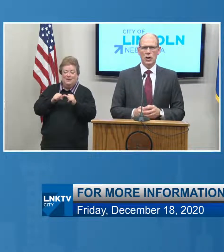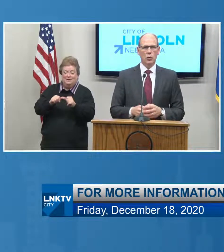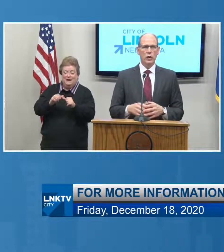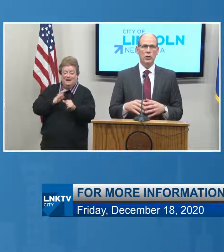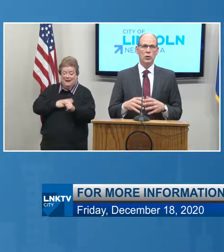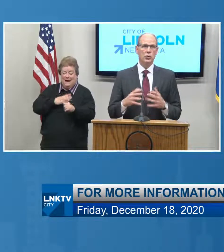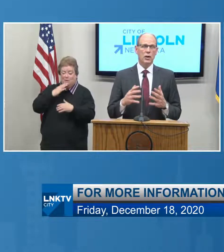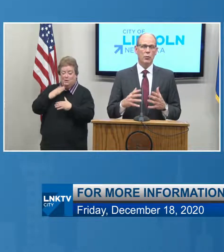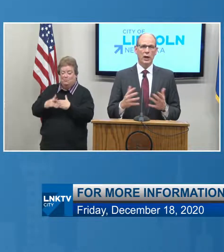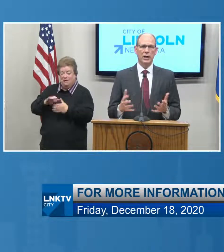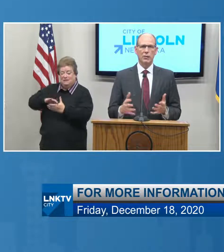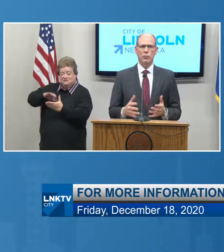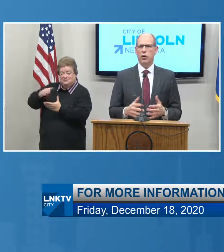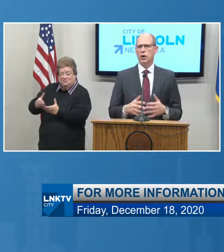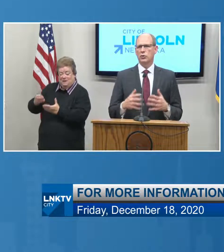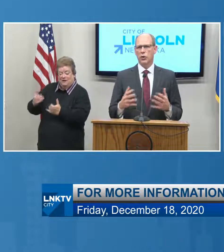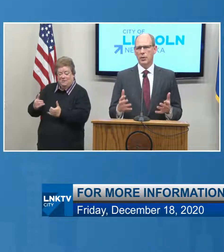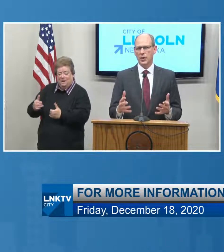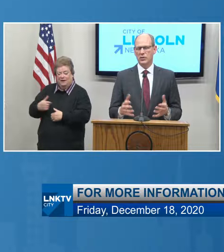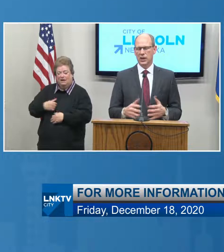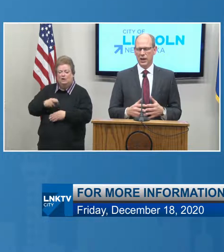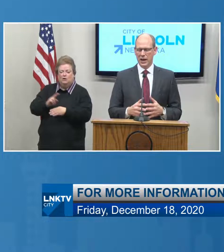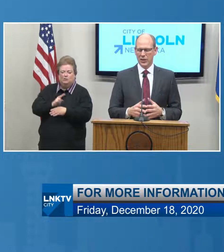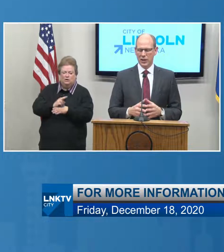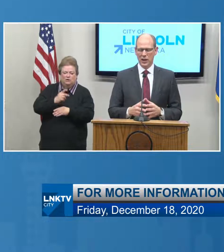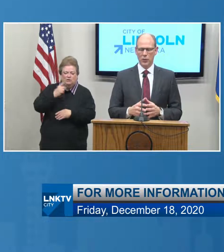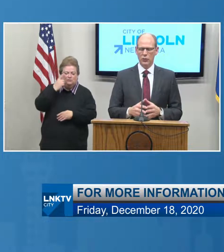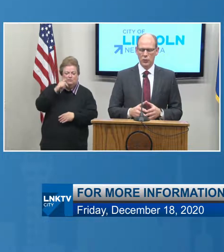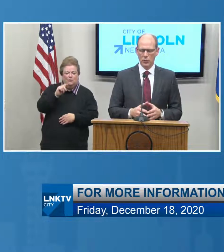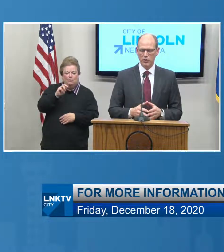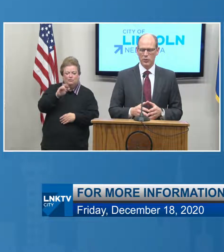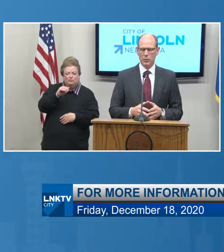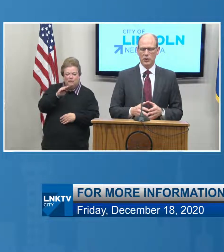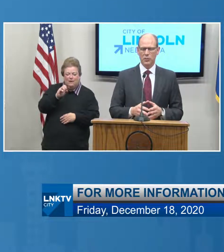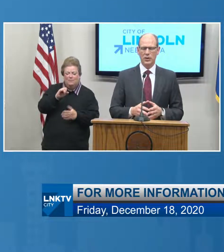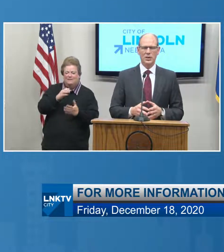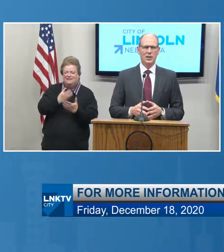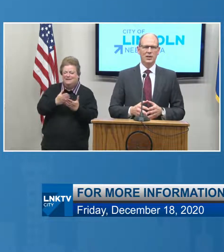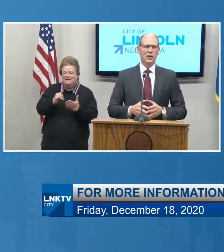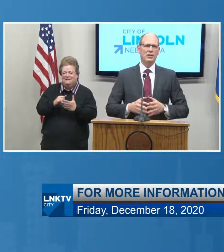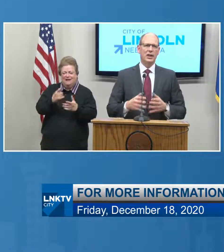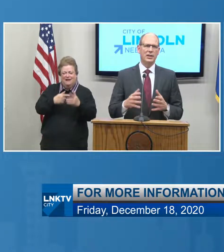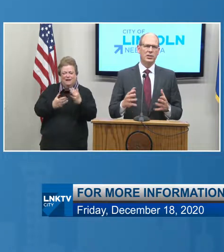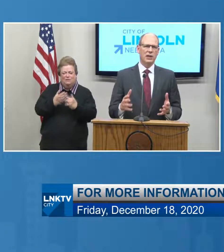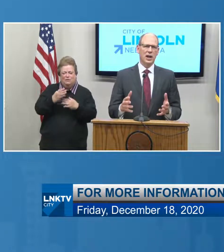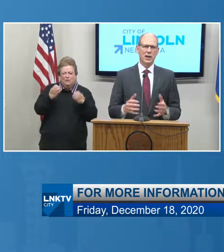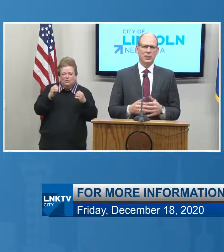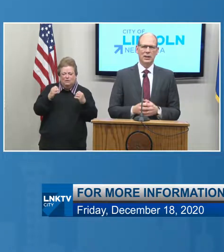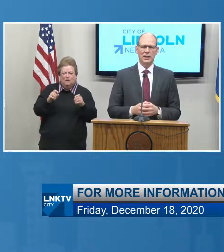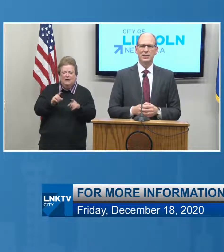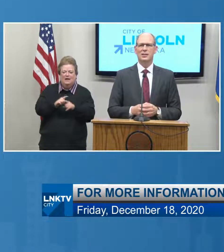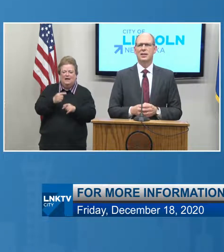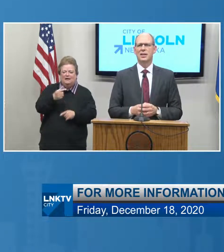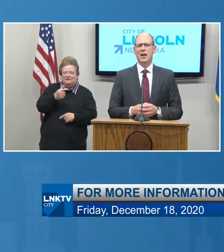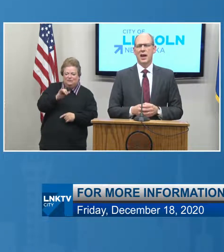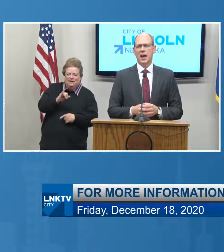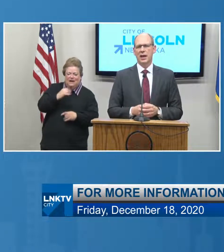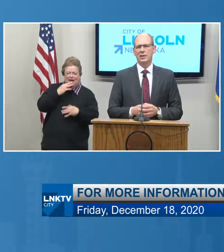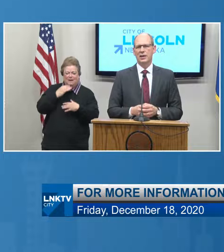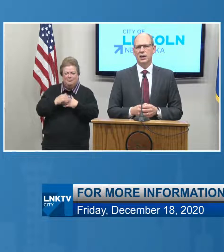So we use them readily for our traumas and anything coming through the emergency department, things like GI bleeds